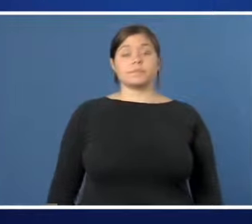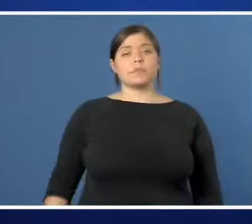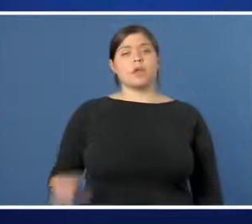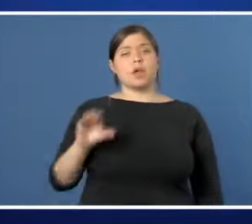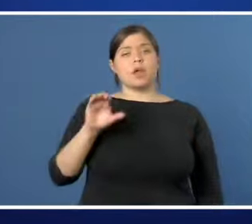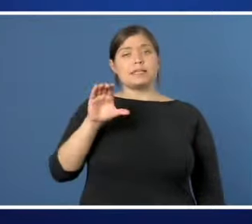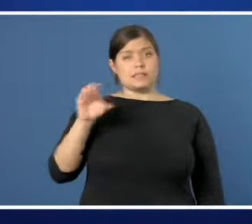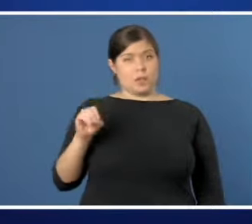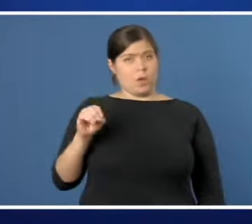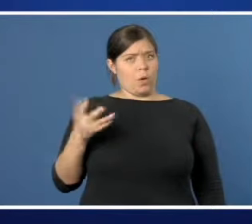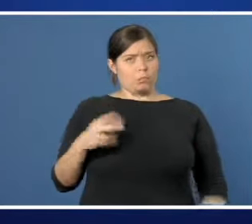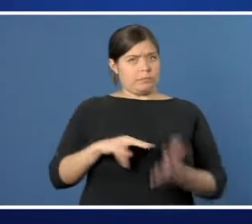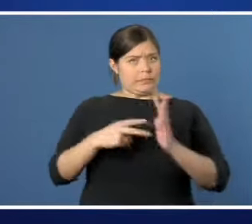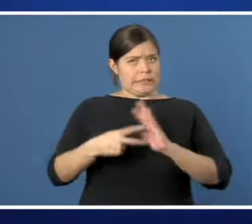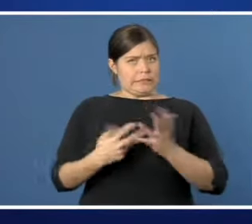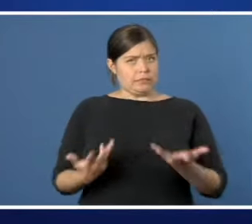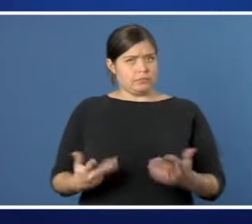What is carbon monoxide?